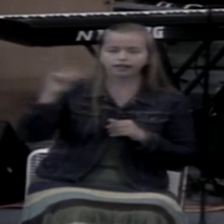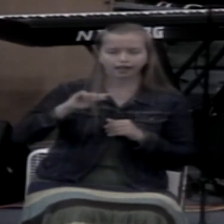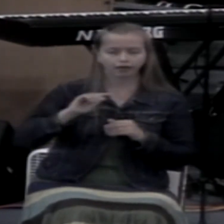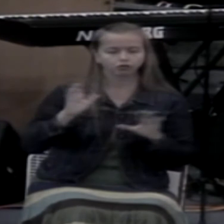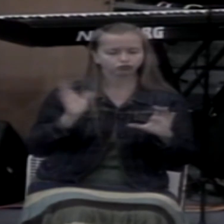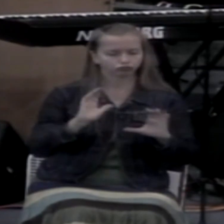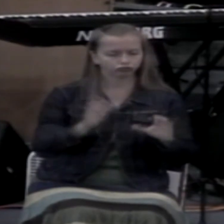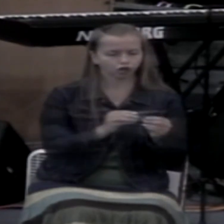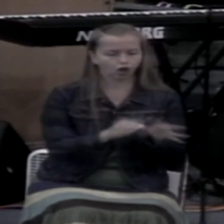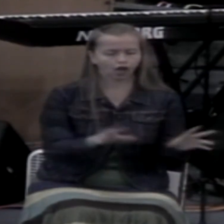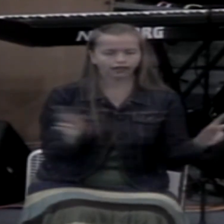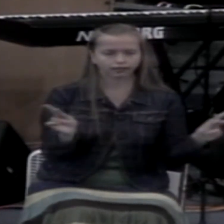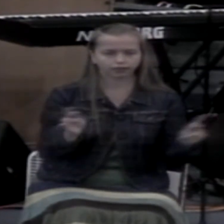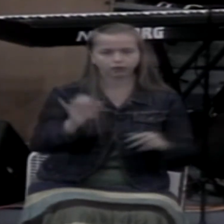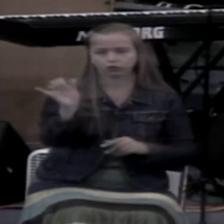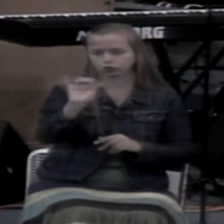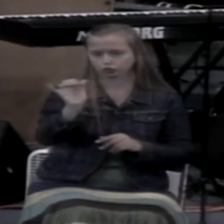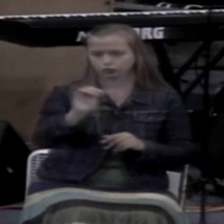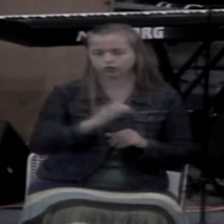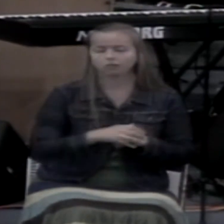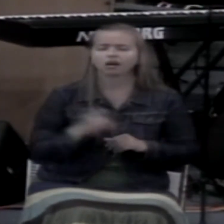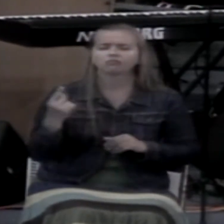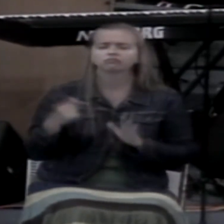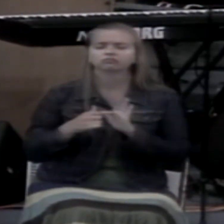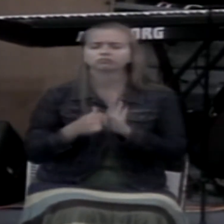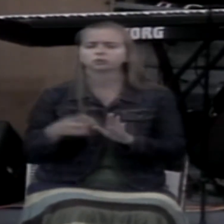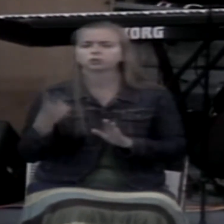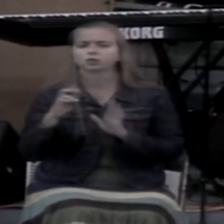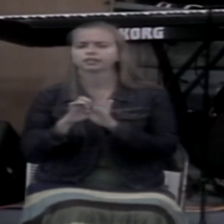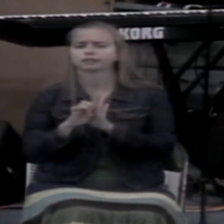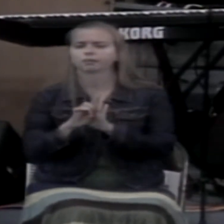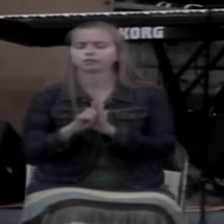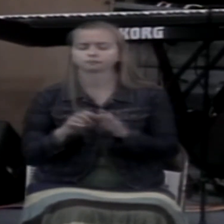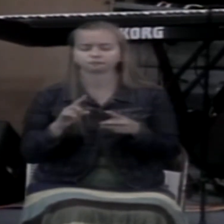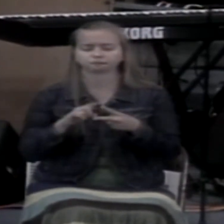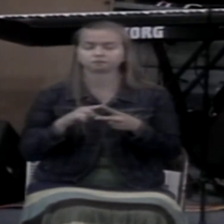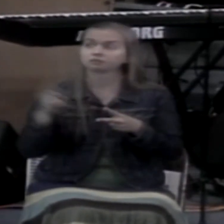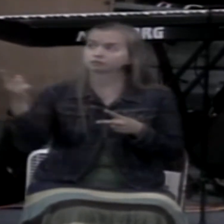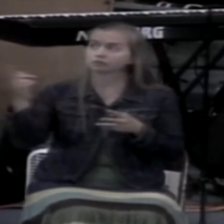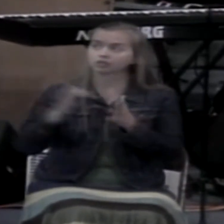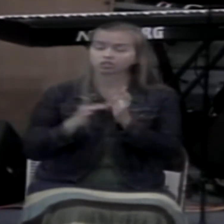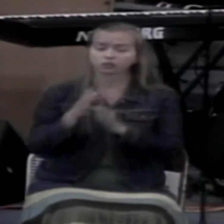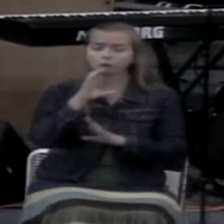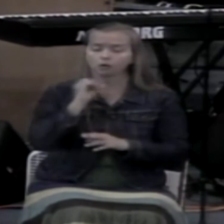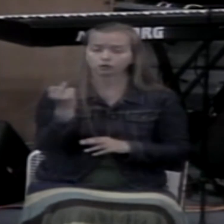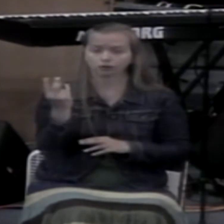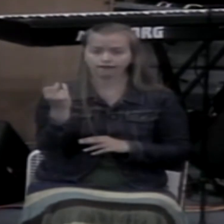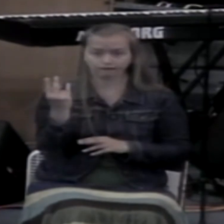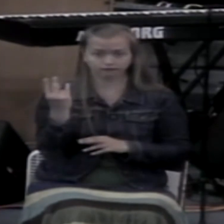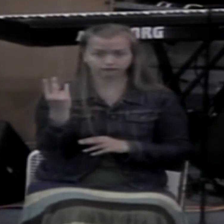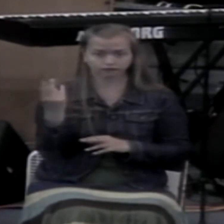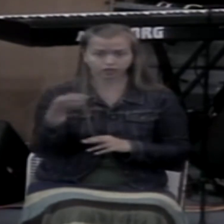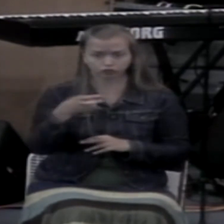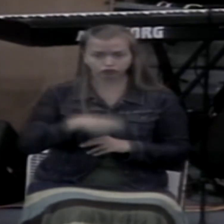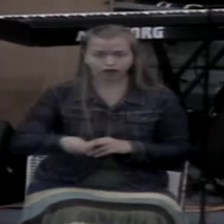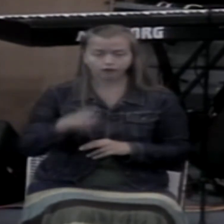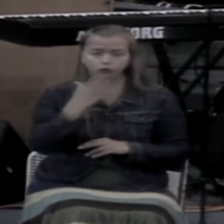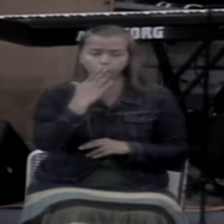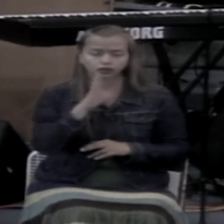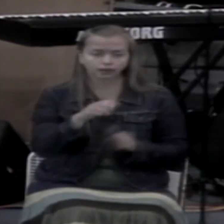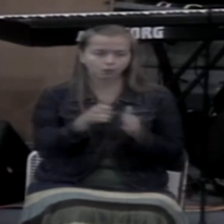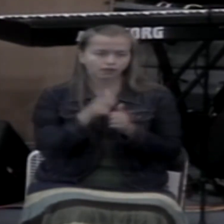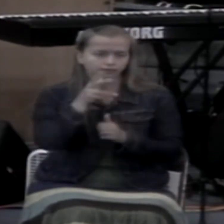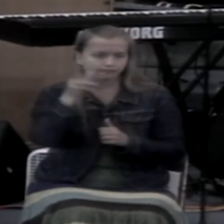When they left Jesus. Didn't realize, because there was a large company of relatives traveling